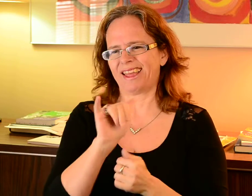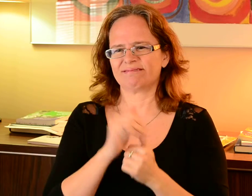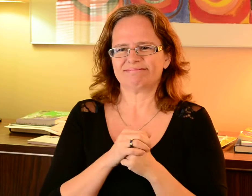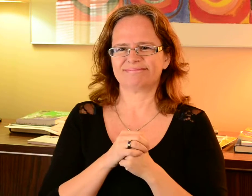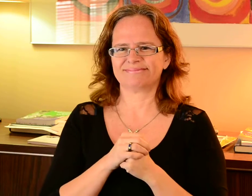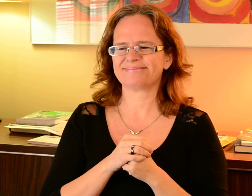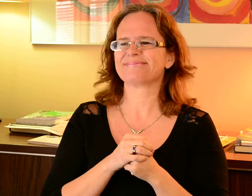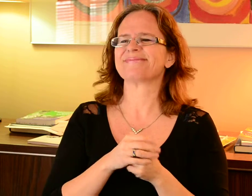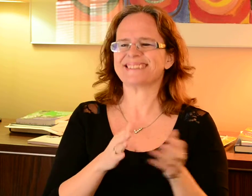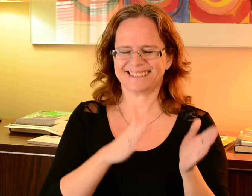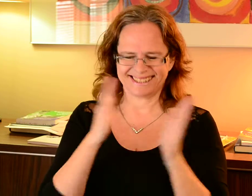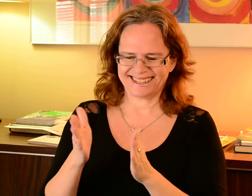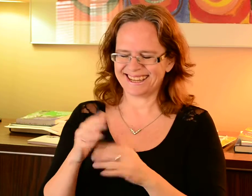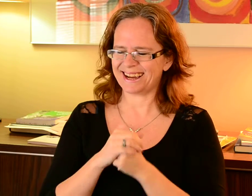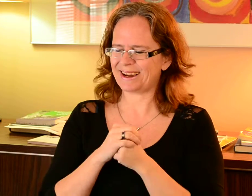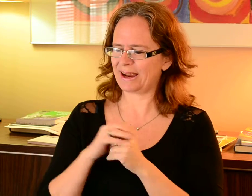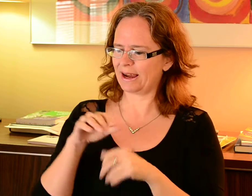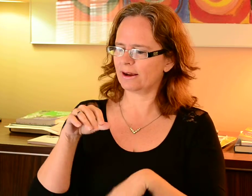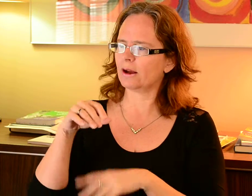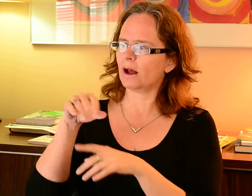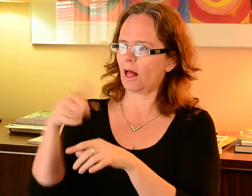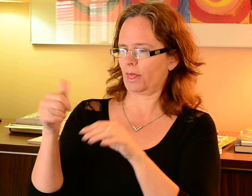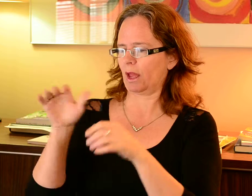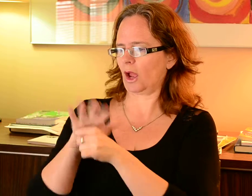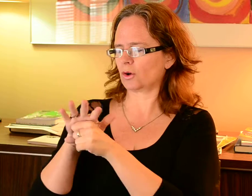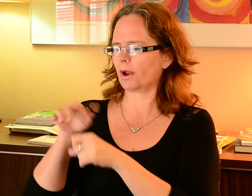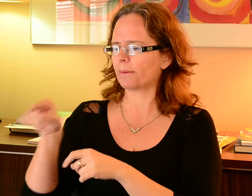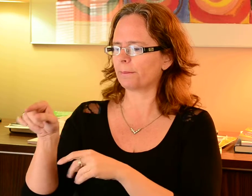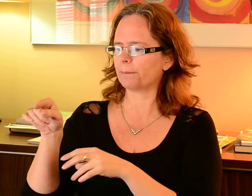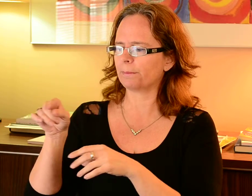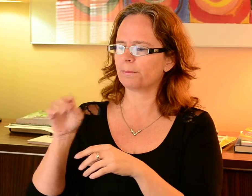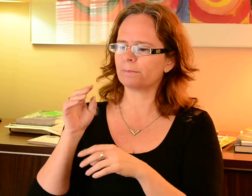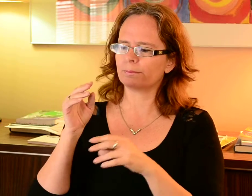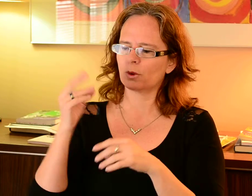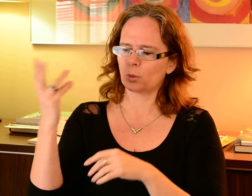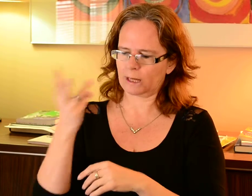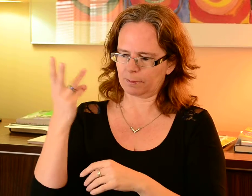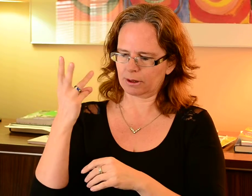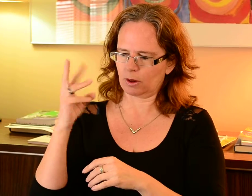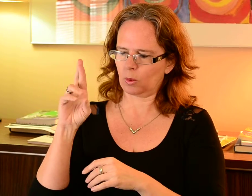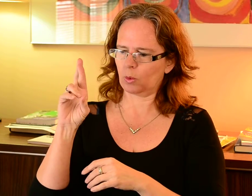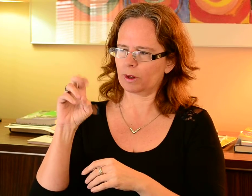to impact families positively in learning communication. The other area that I have worked in as